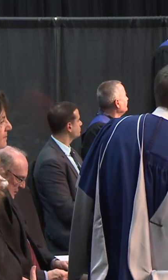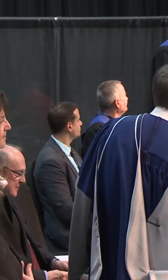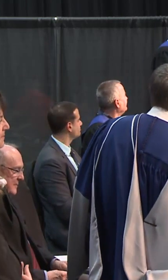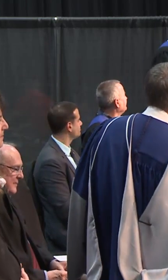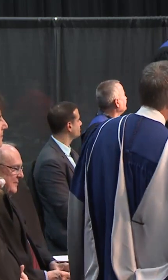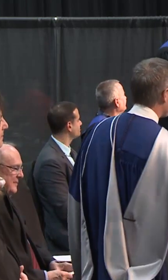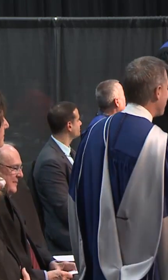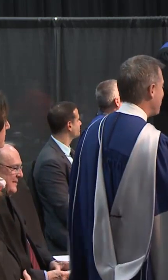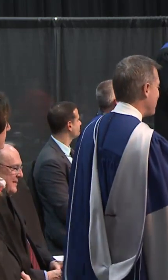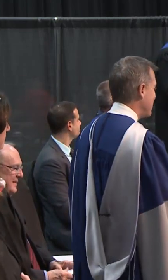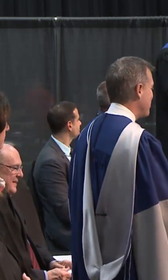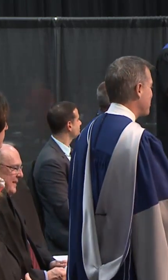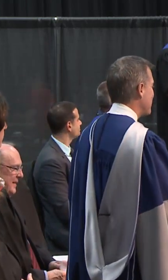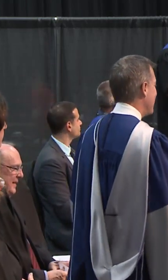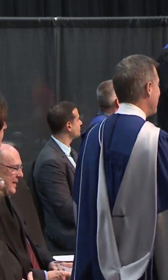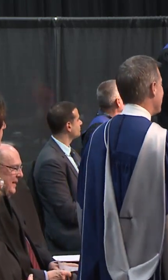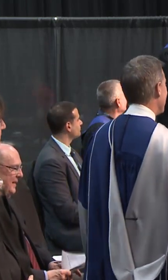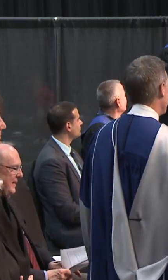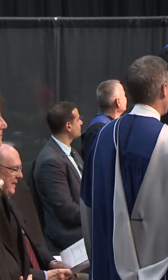Jocelyn.